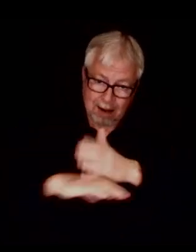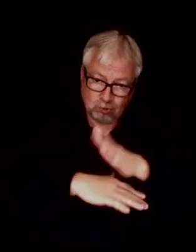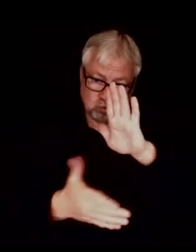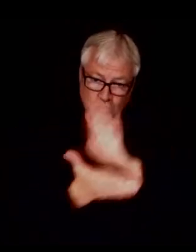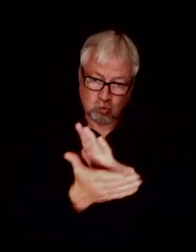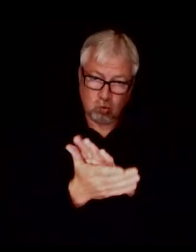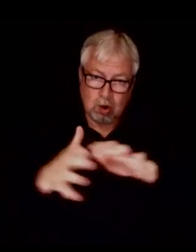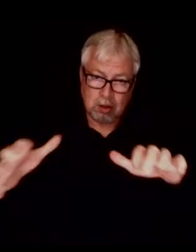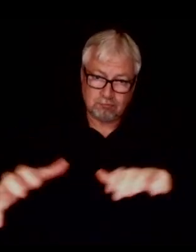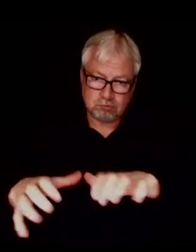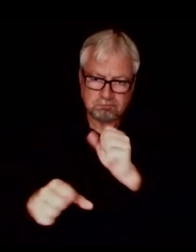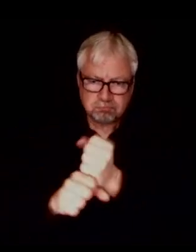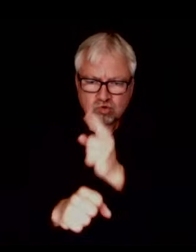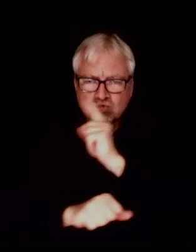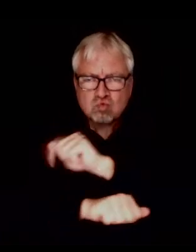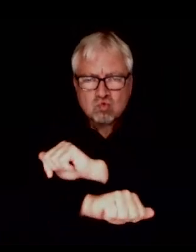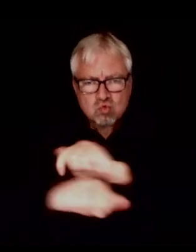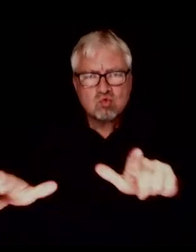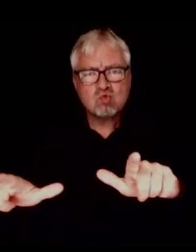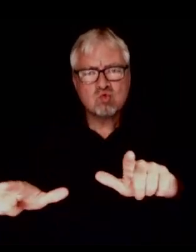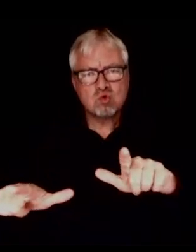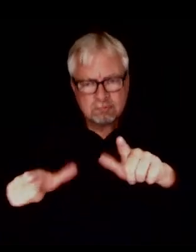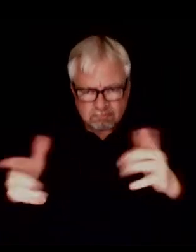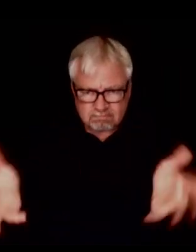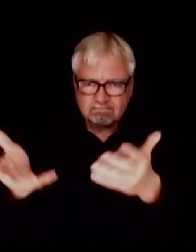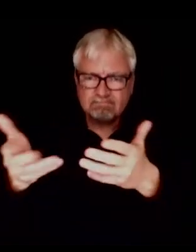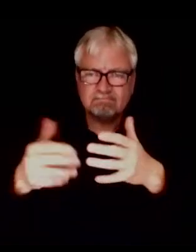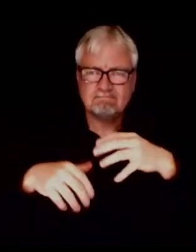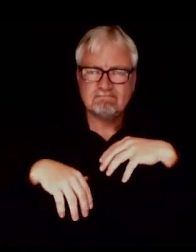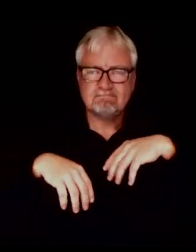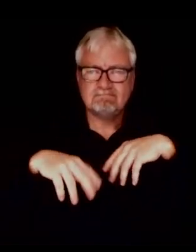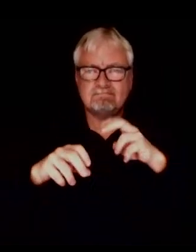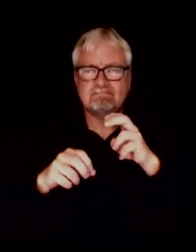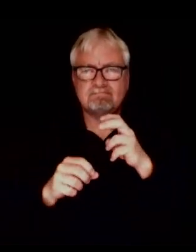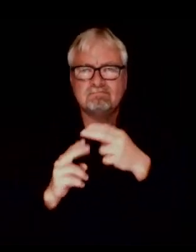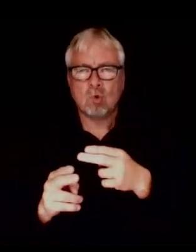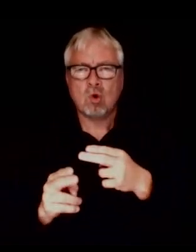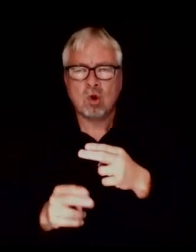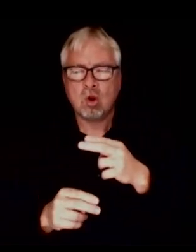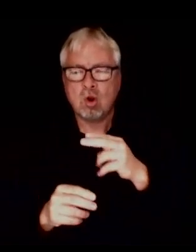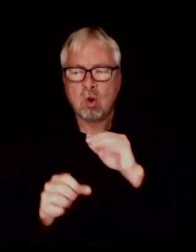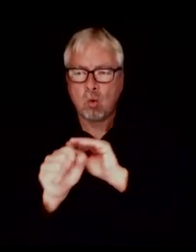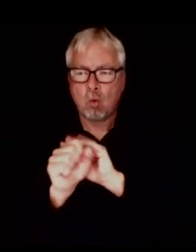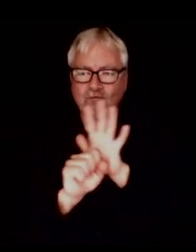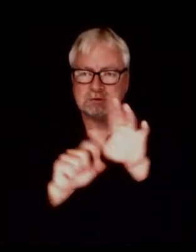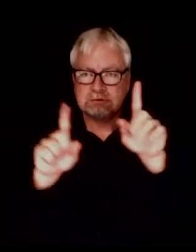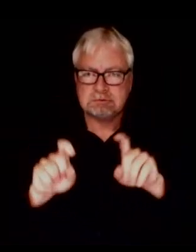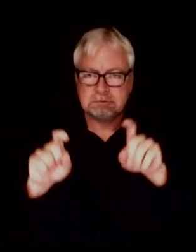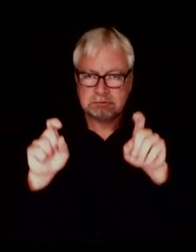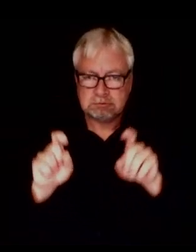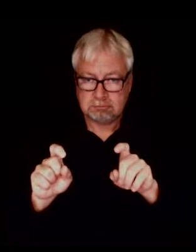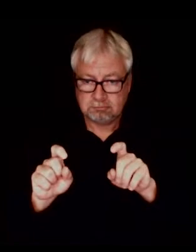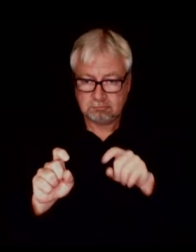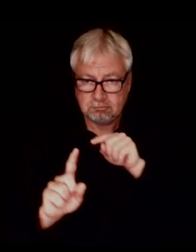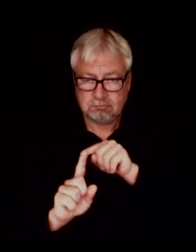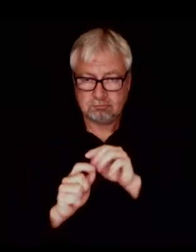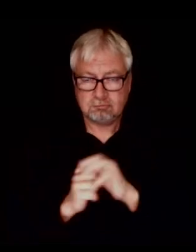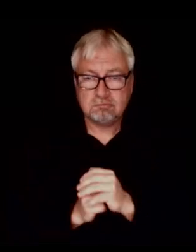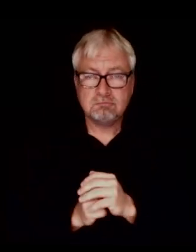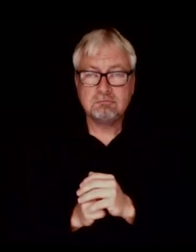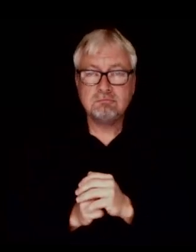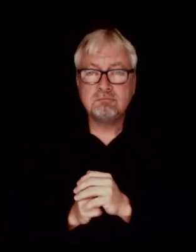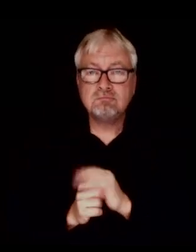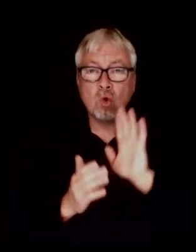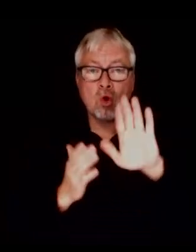weeks. And now we are also strongly encouraging all student athletes and all Minnesotans of all ages who participate